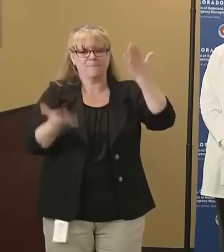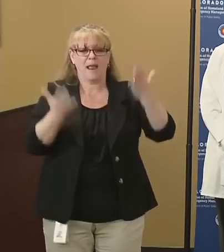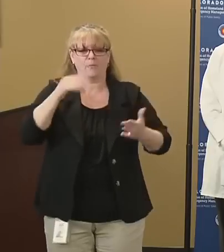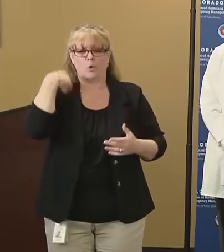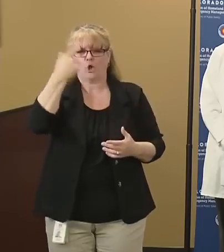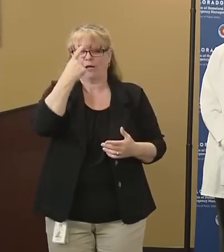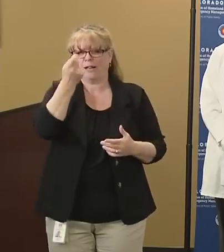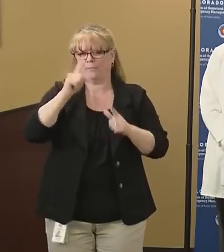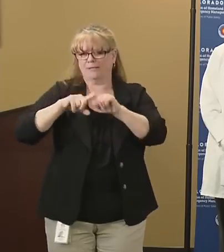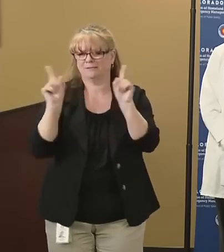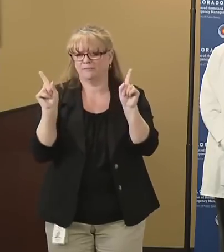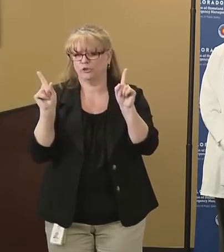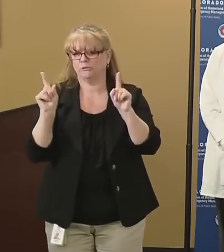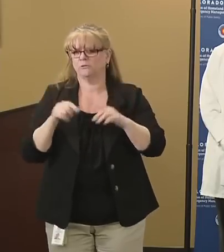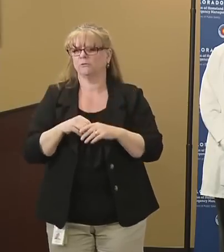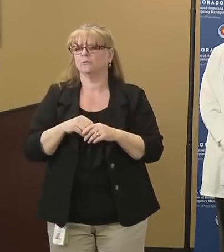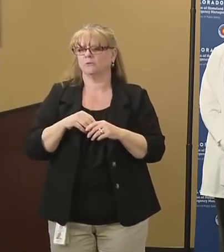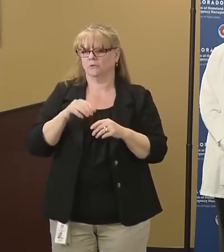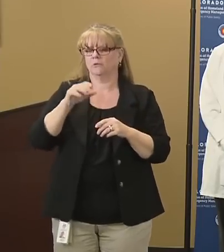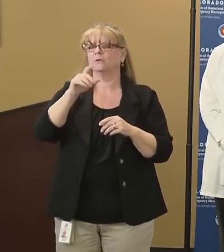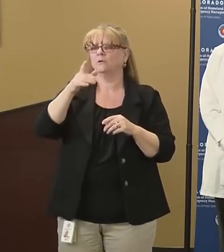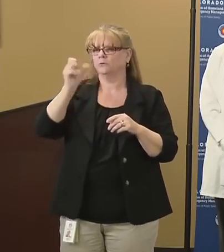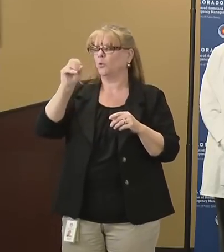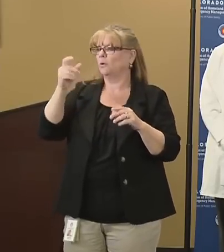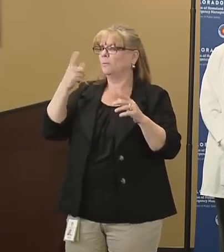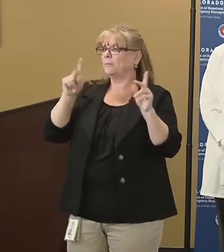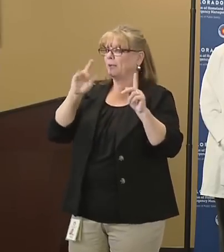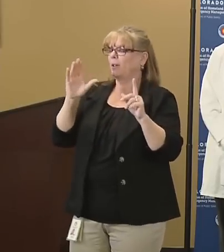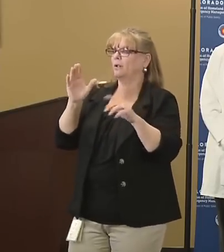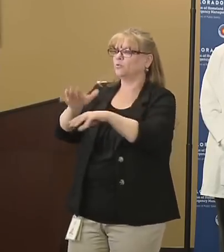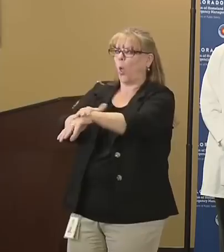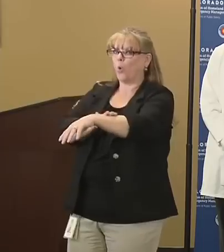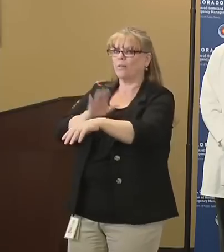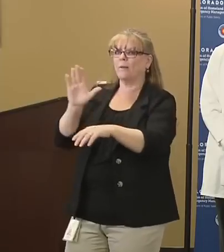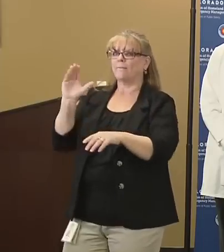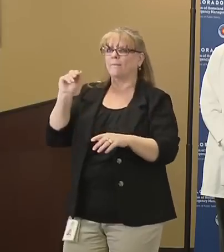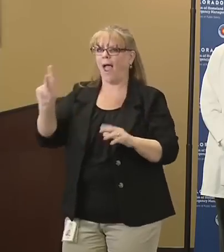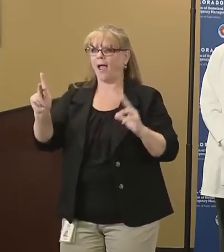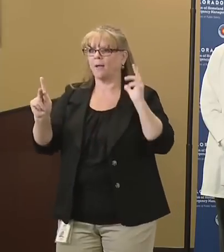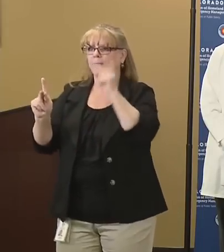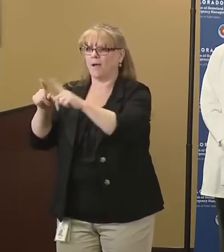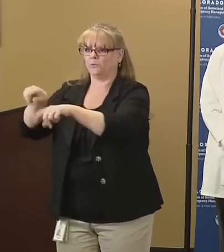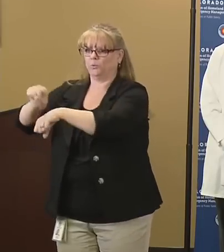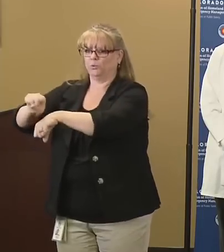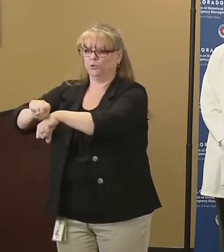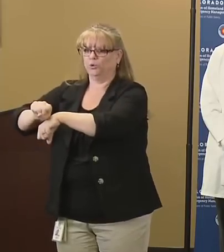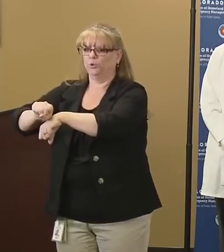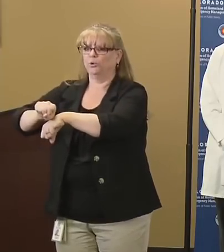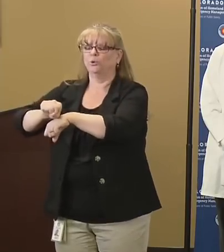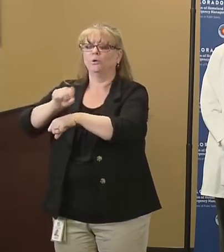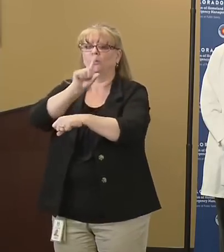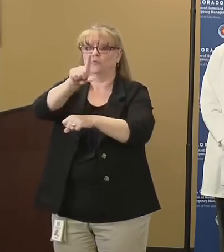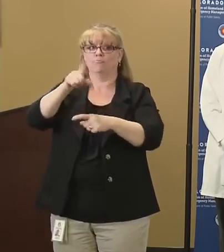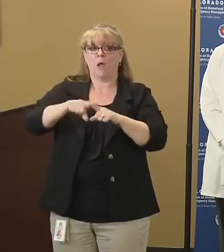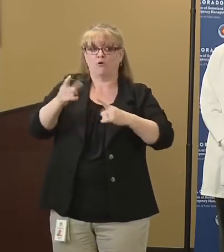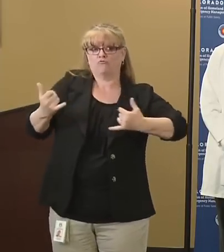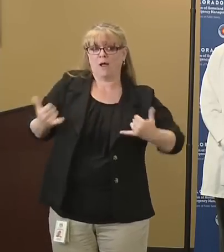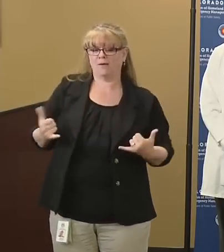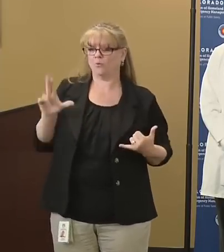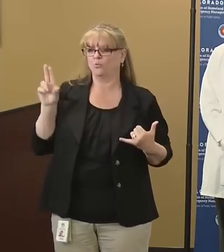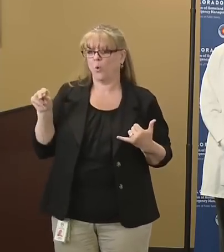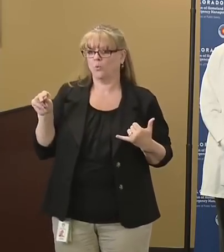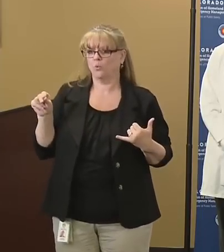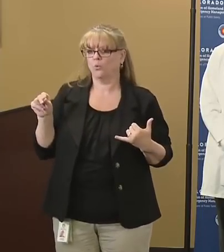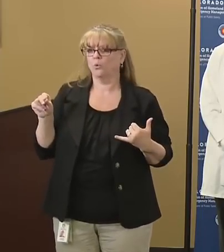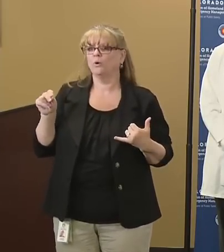as we possibly can. There'll be more details on that when the time is right, and whether that date is April 11th or April 30th. Whatever that date is that we